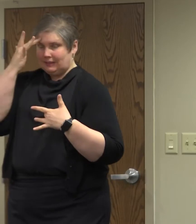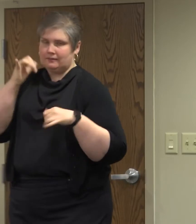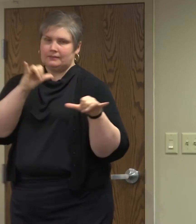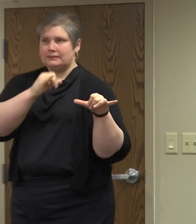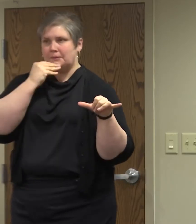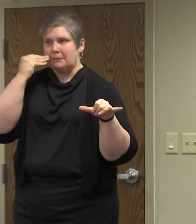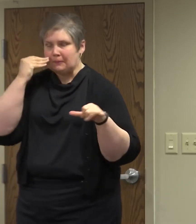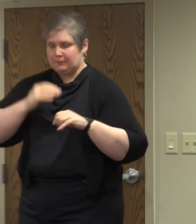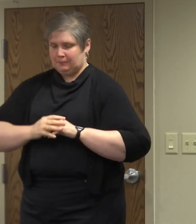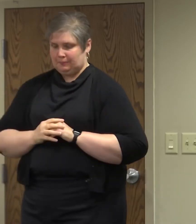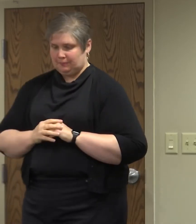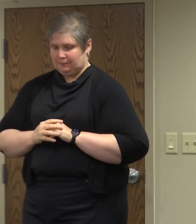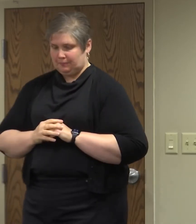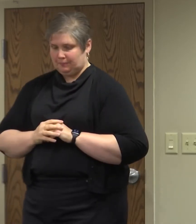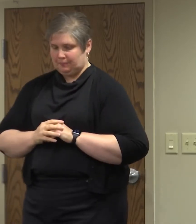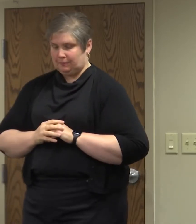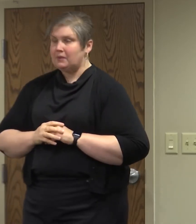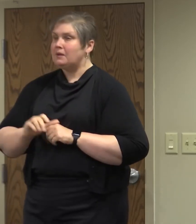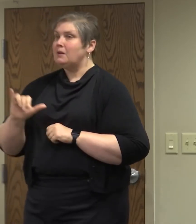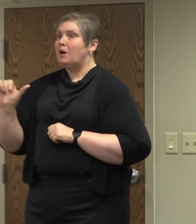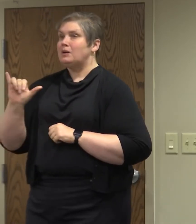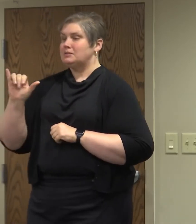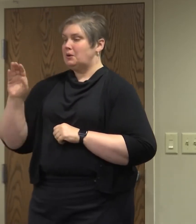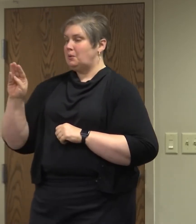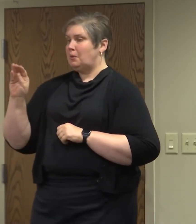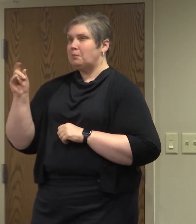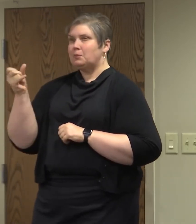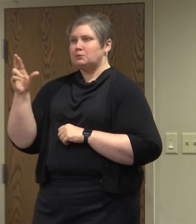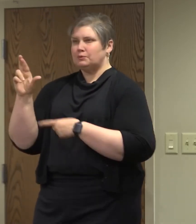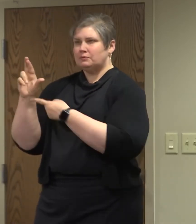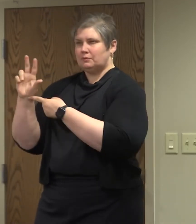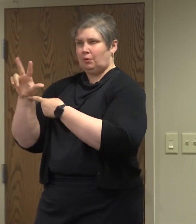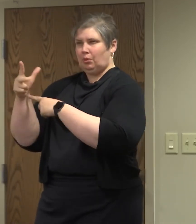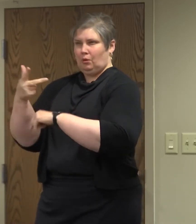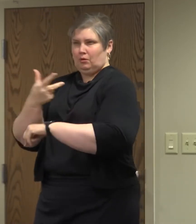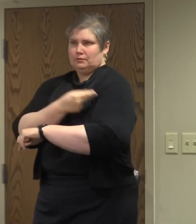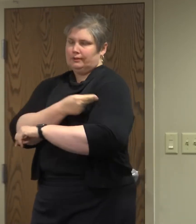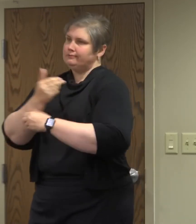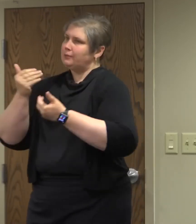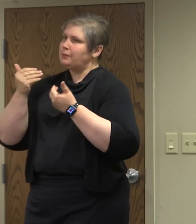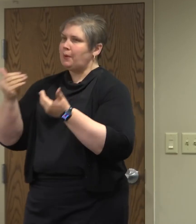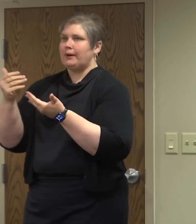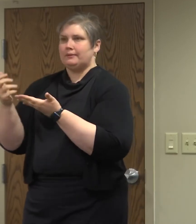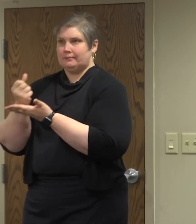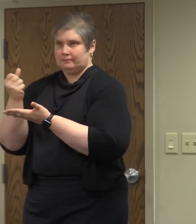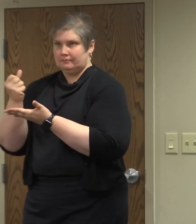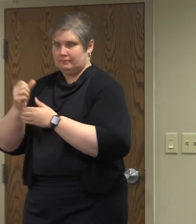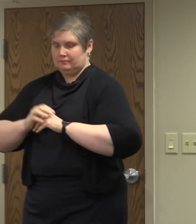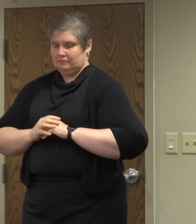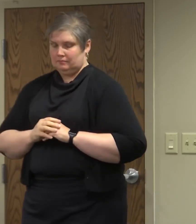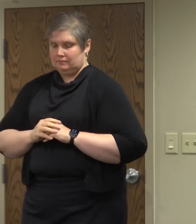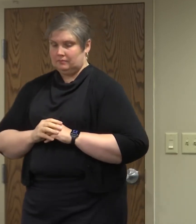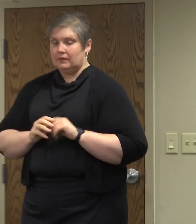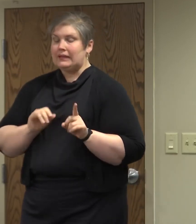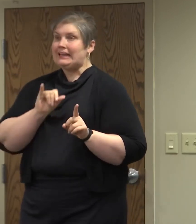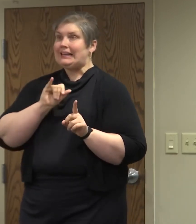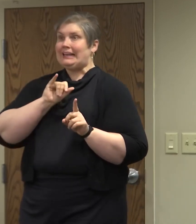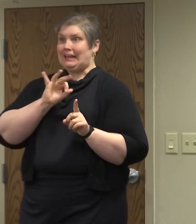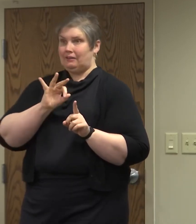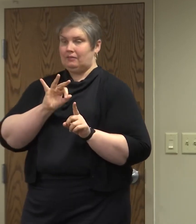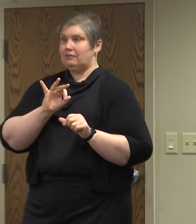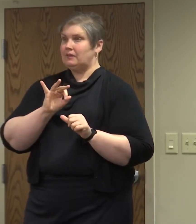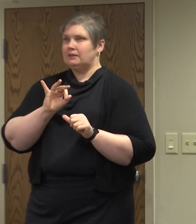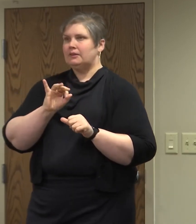said, the booster shot is widely available now. If you haven't had the vaccine, get it. If you've had the vaccine and 6 months have gone